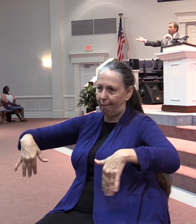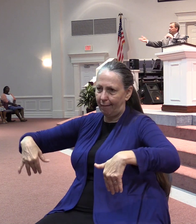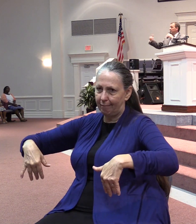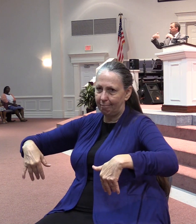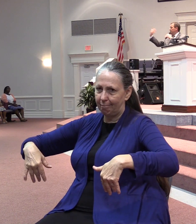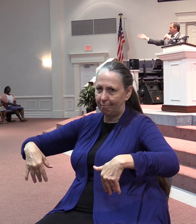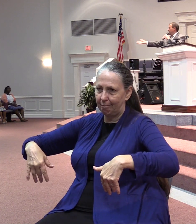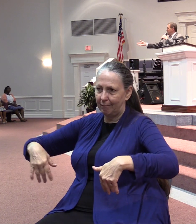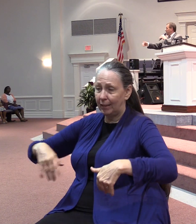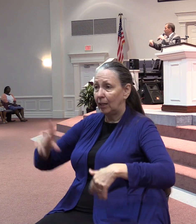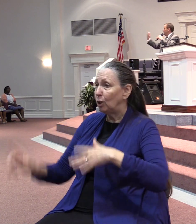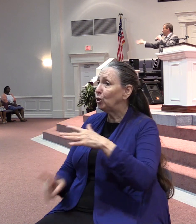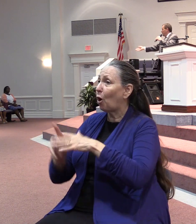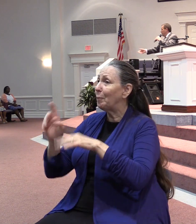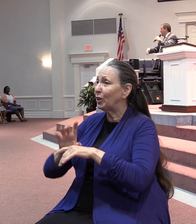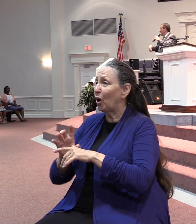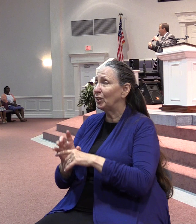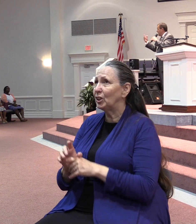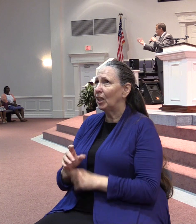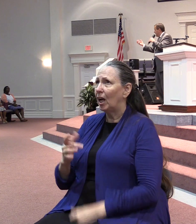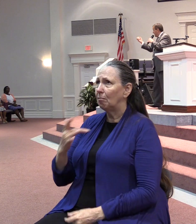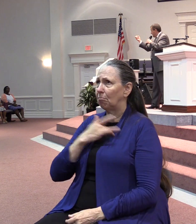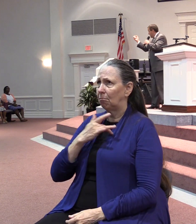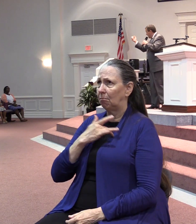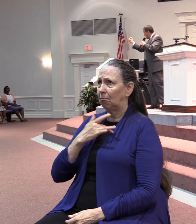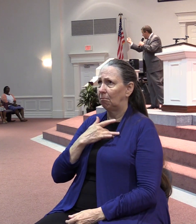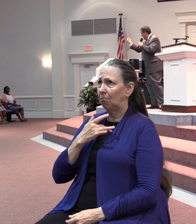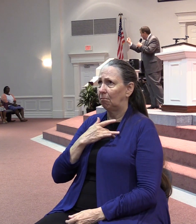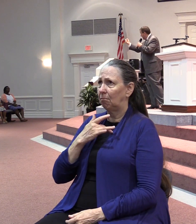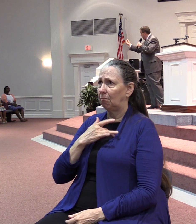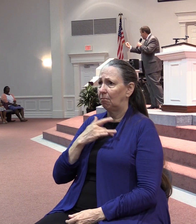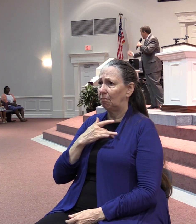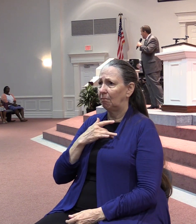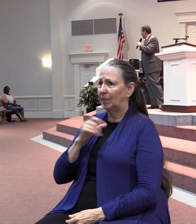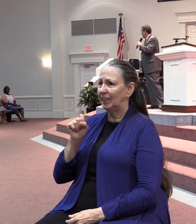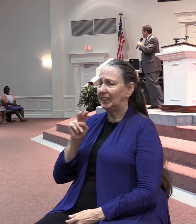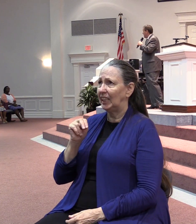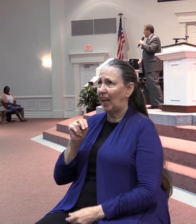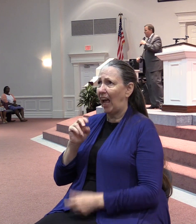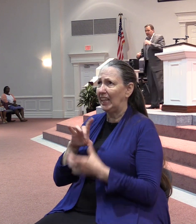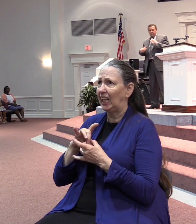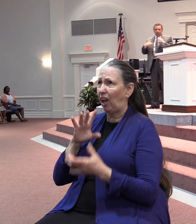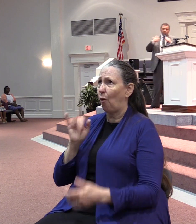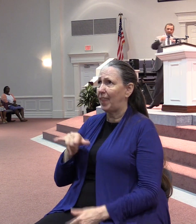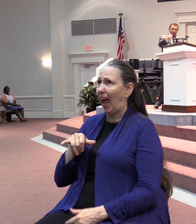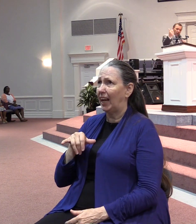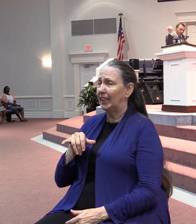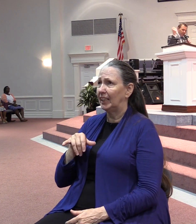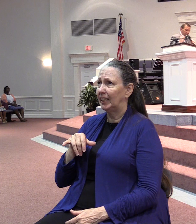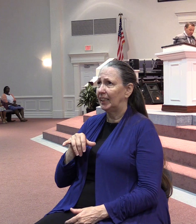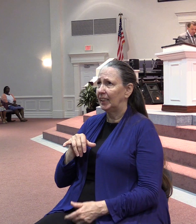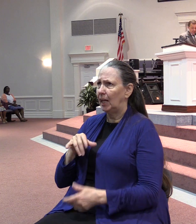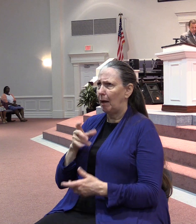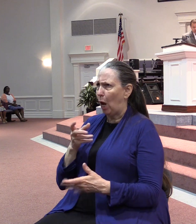You come to a service, you felt the need to repent, you didn't repent. That sin got just a little tighter grip on you. And then you fast